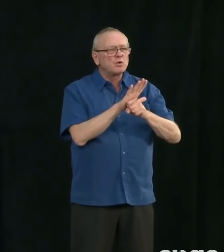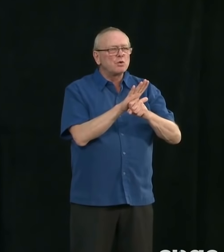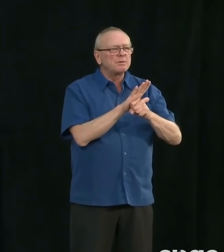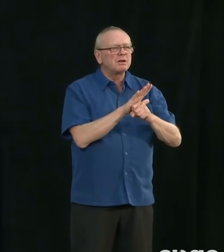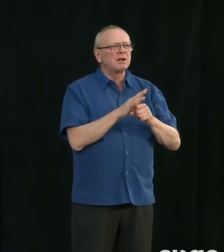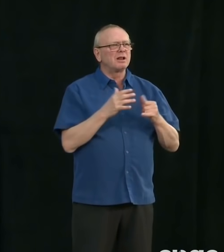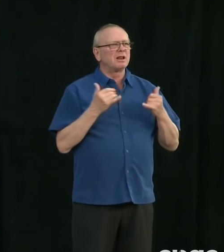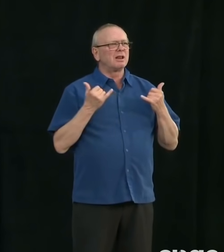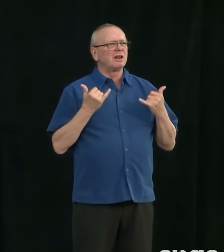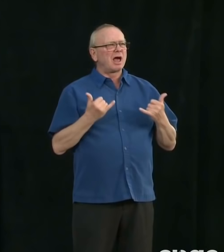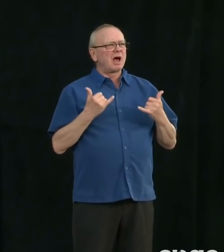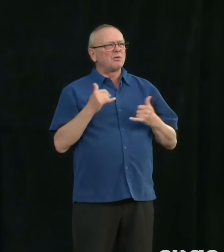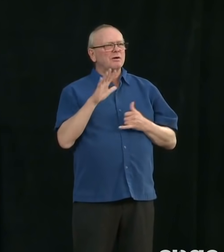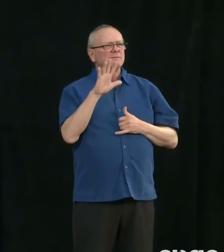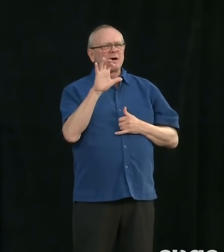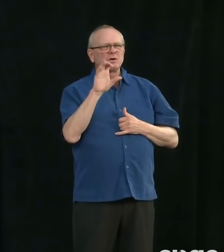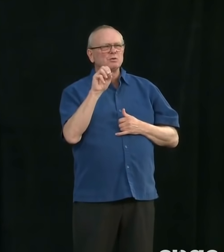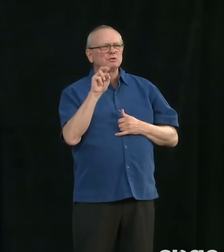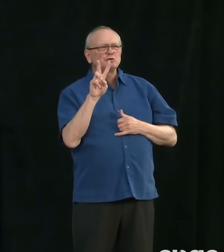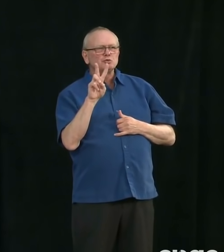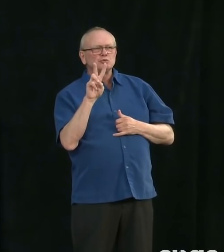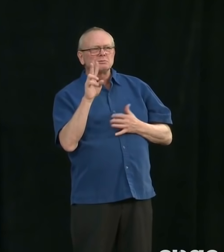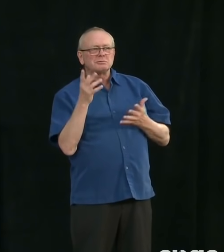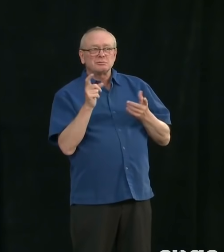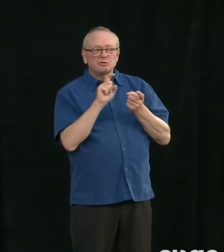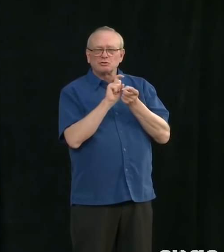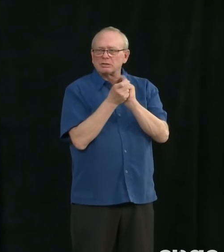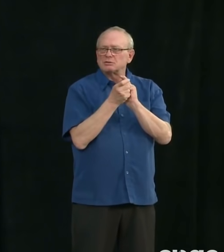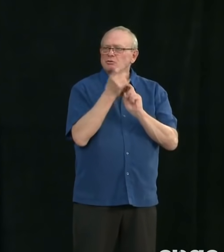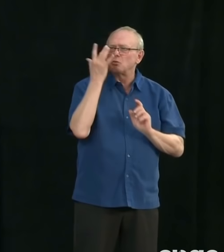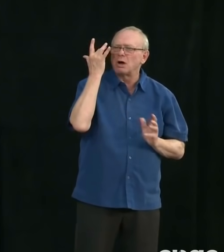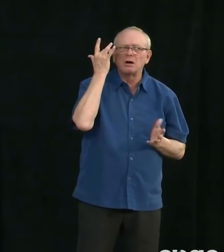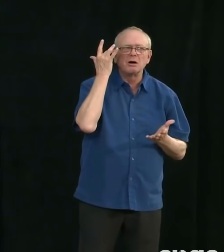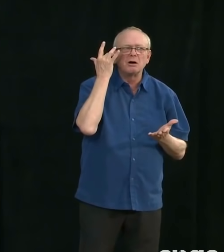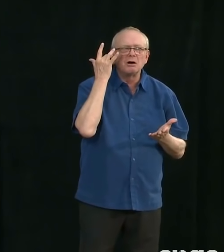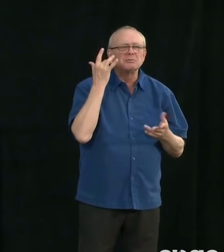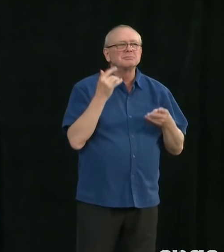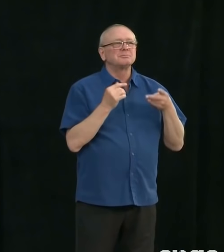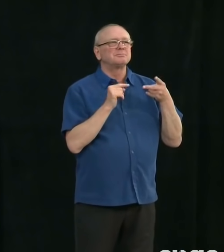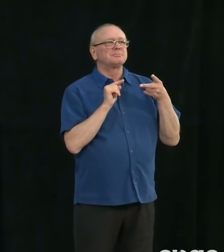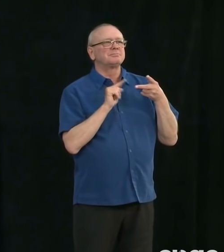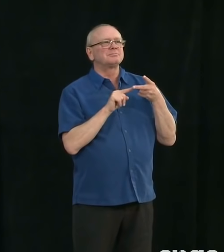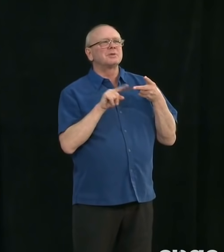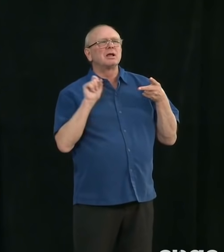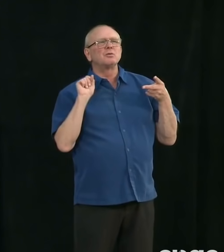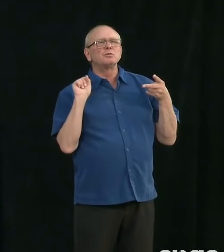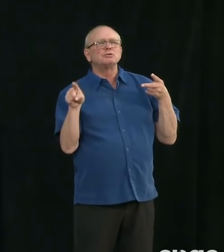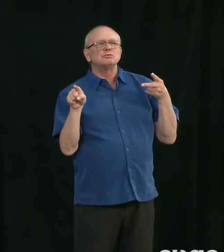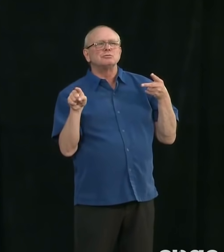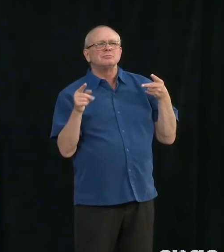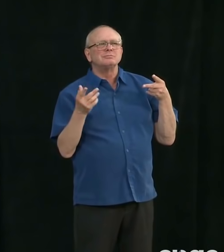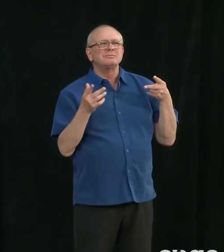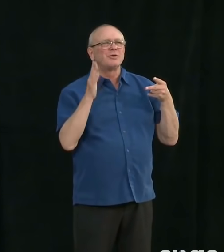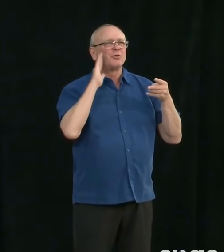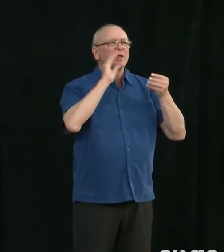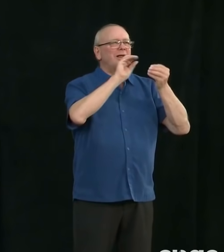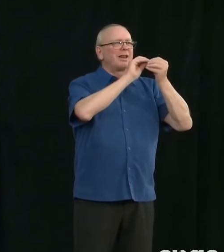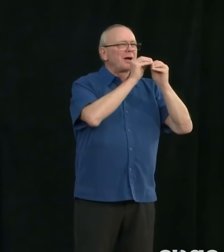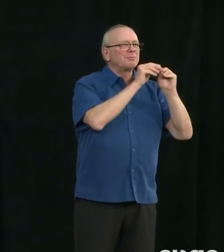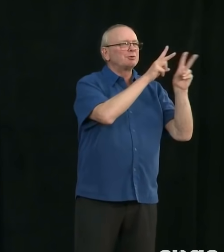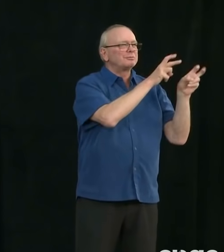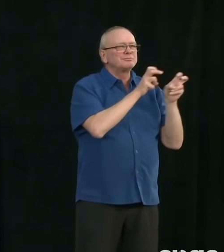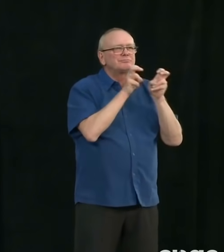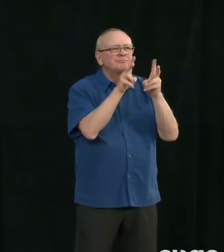that. And then my question is, what does modeling show about a second wave in Alberta, and what is the province doing to prepare for it?